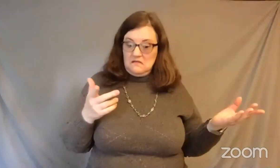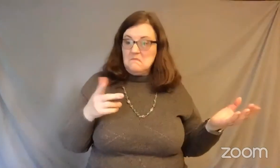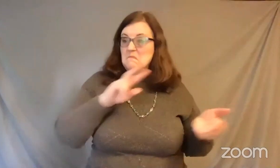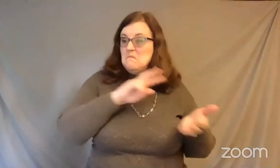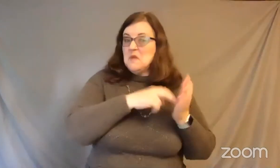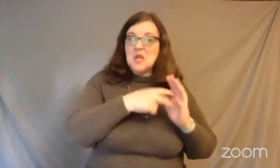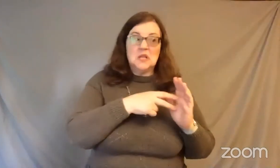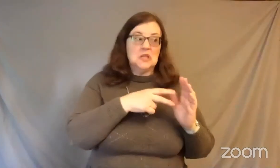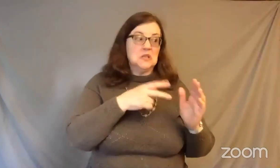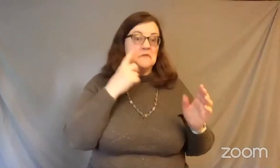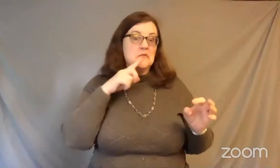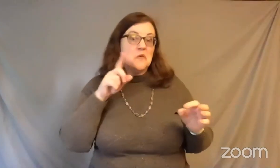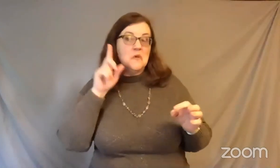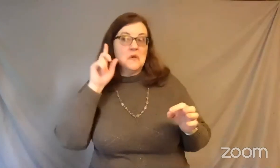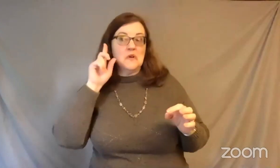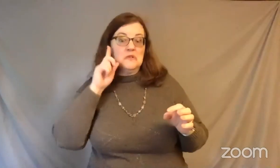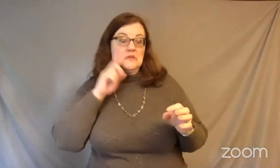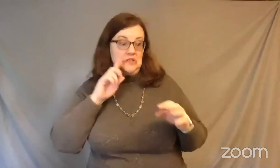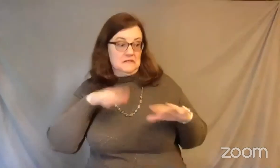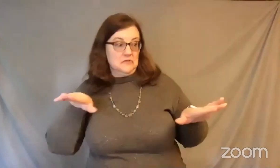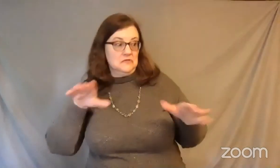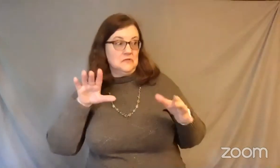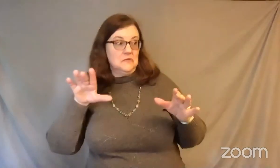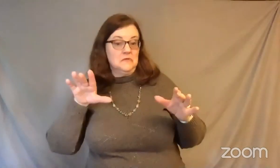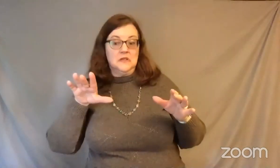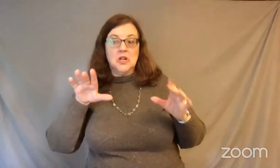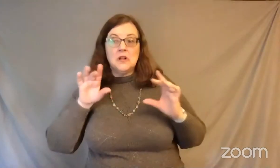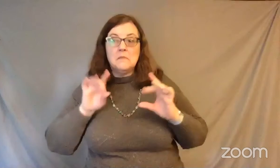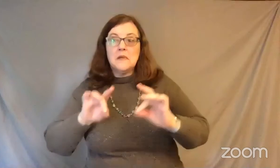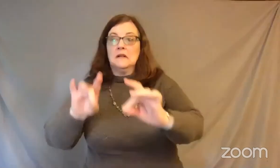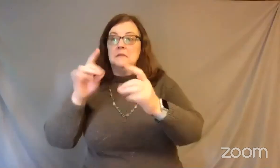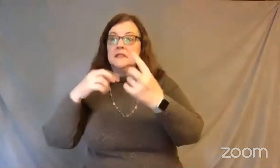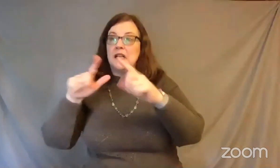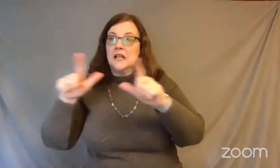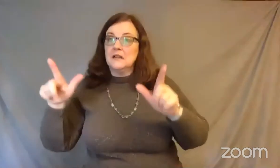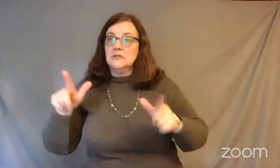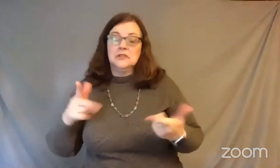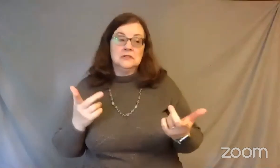And pointing seems to be something that is easy for children to acquire.